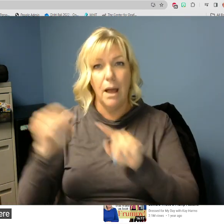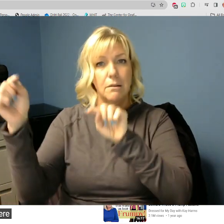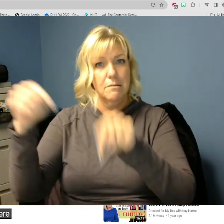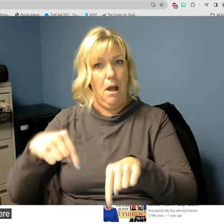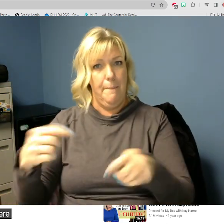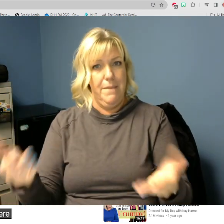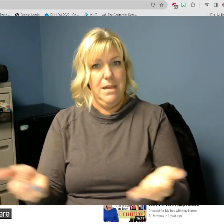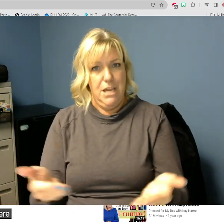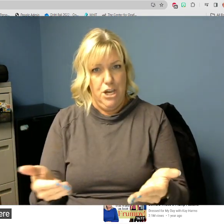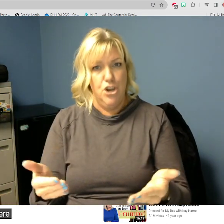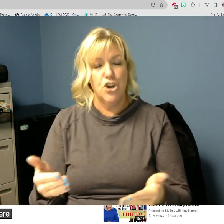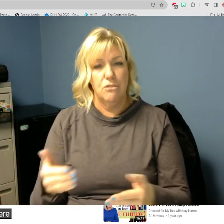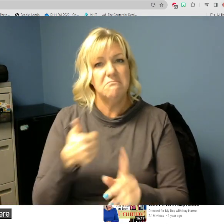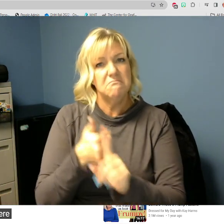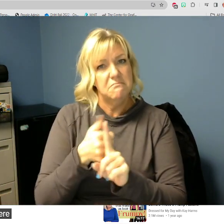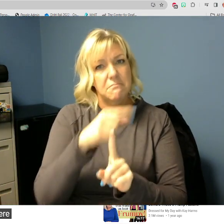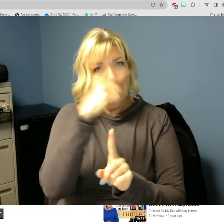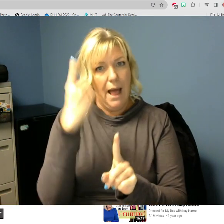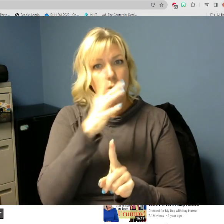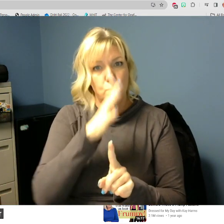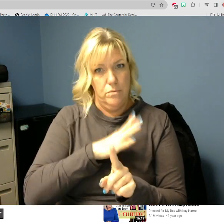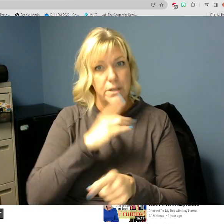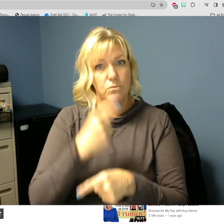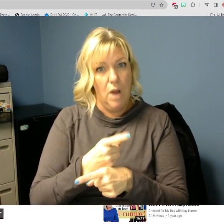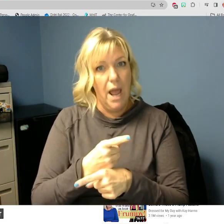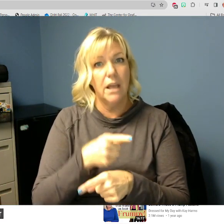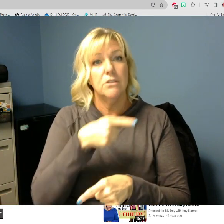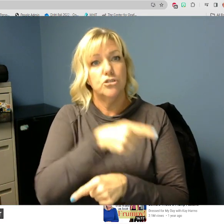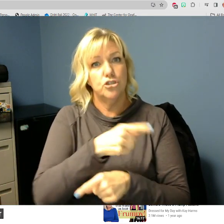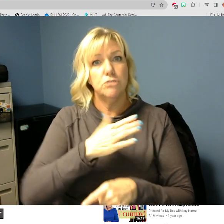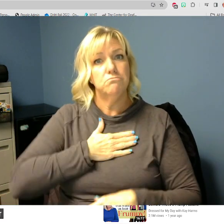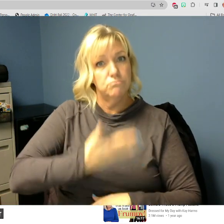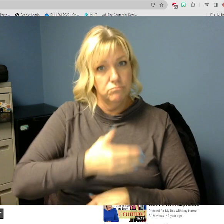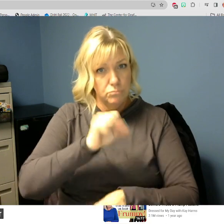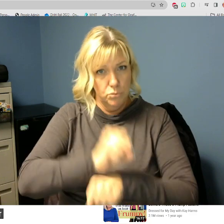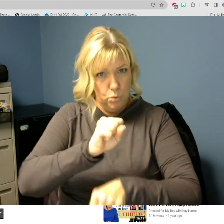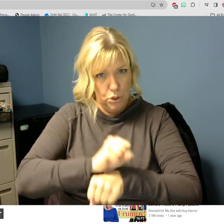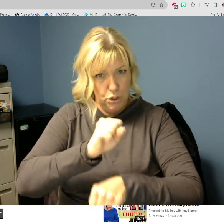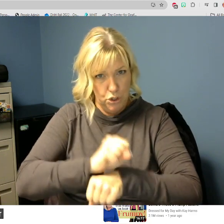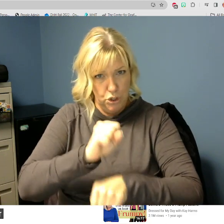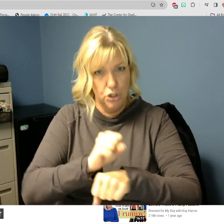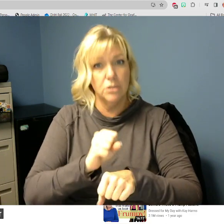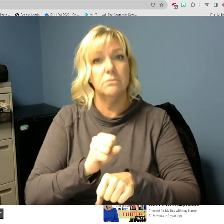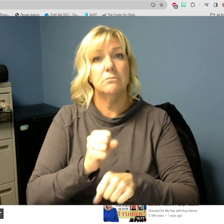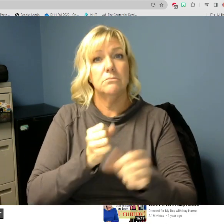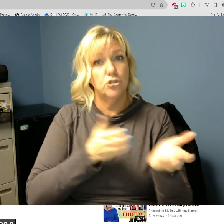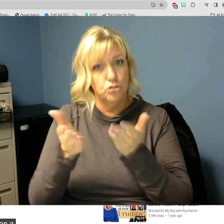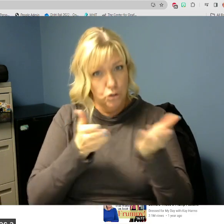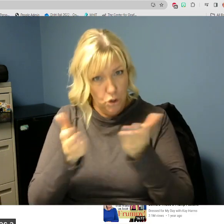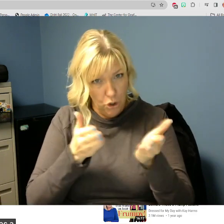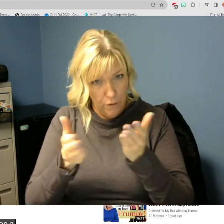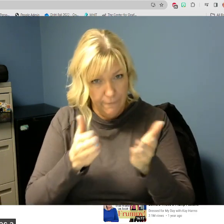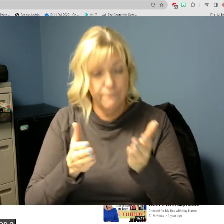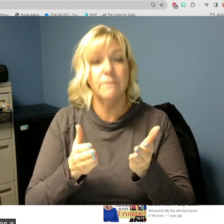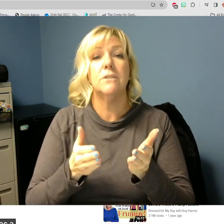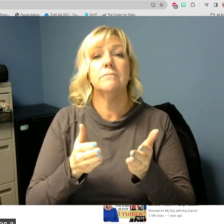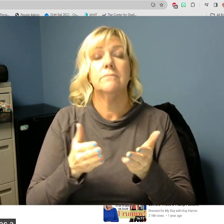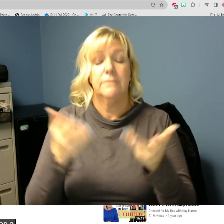to be coming here as an indigent servant. She'll serve her time. She'll get her freedom dues. She'll